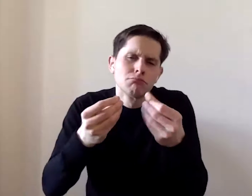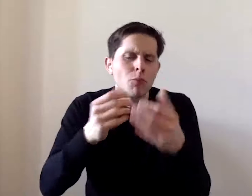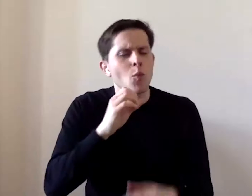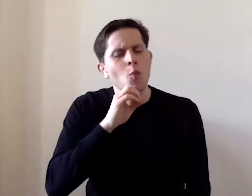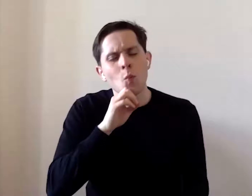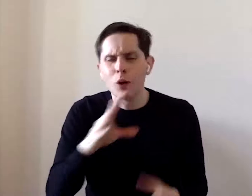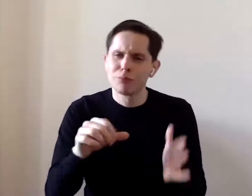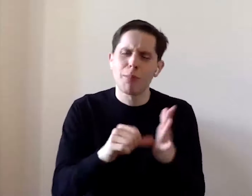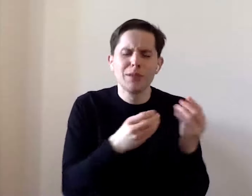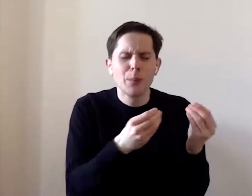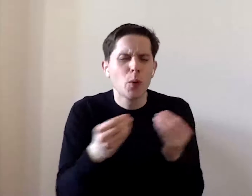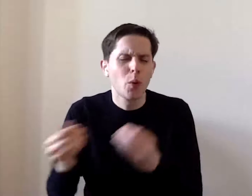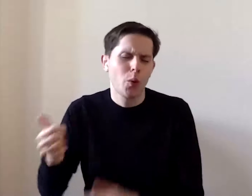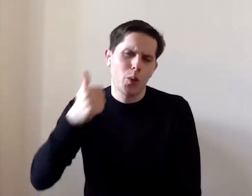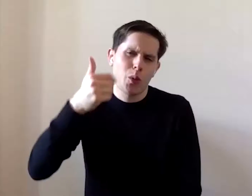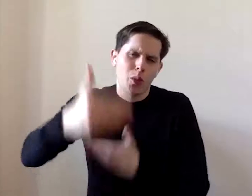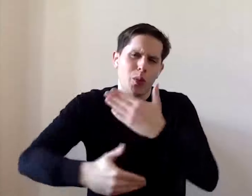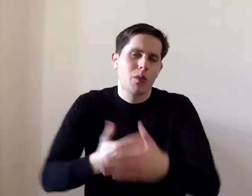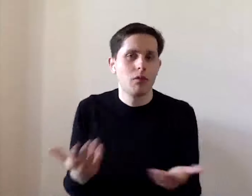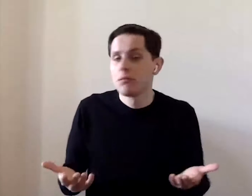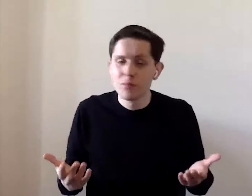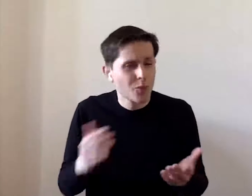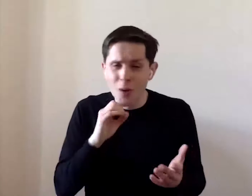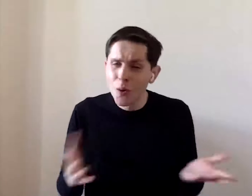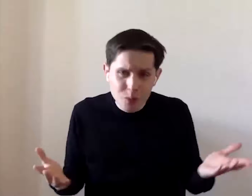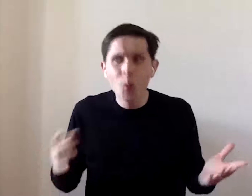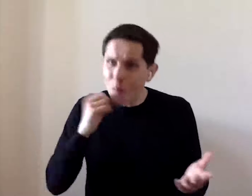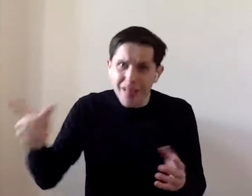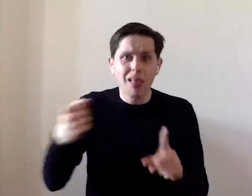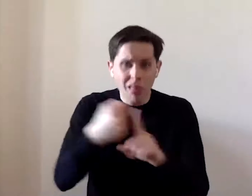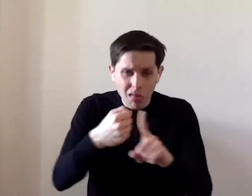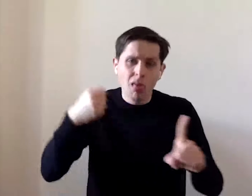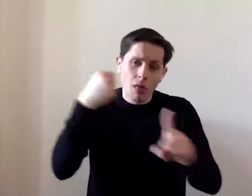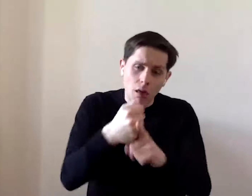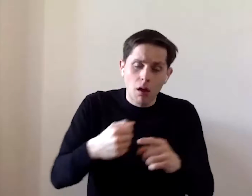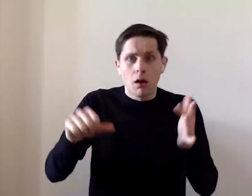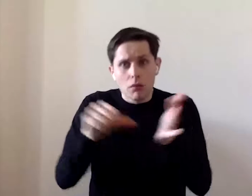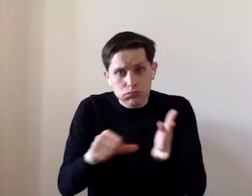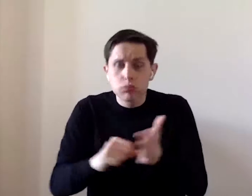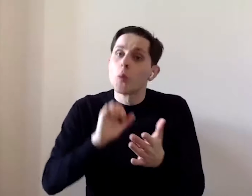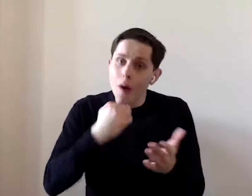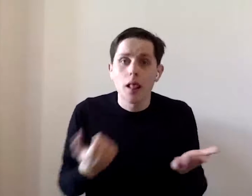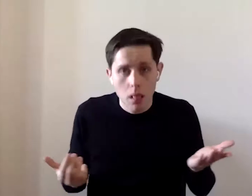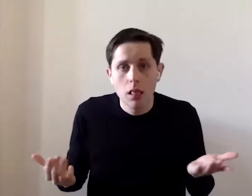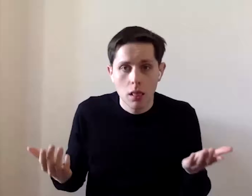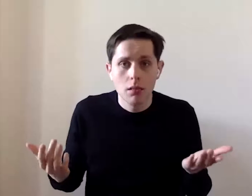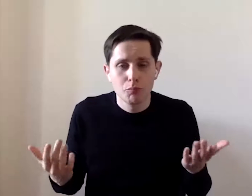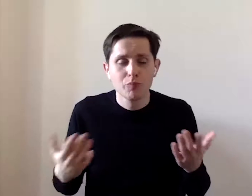that people coming into the profession now aren't going to struggle, particularly disabled people aren't going to struggle. They're going to have to fight all the